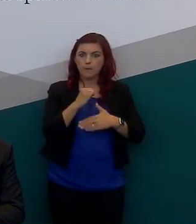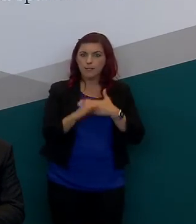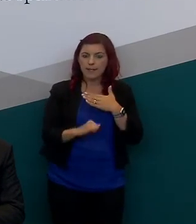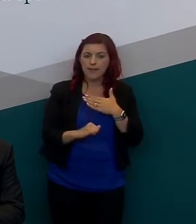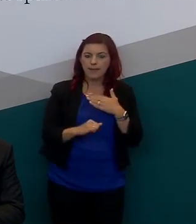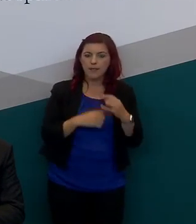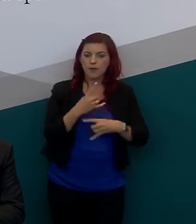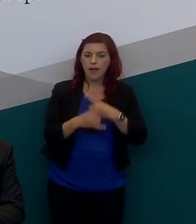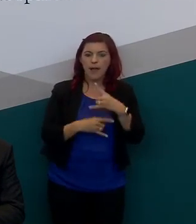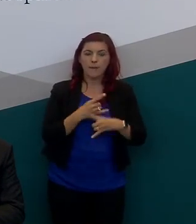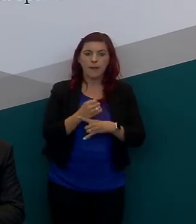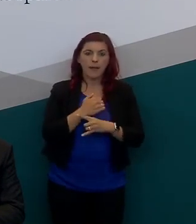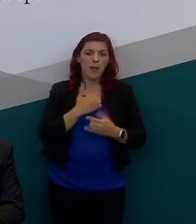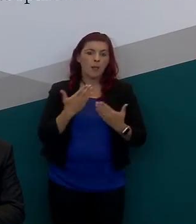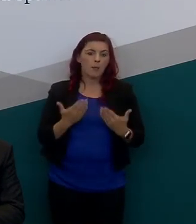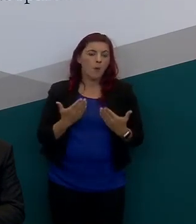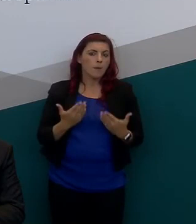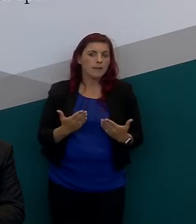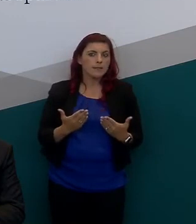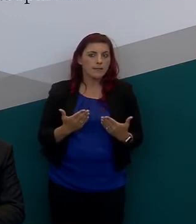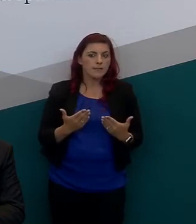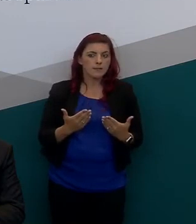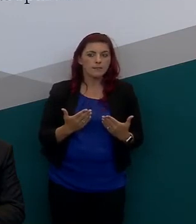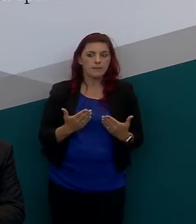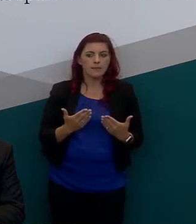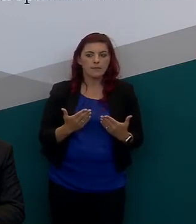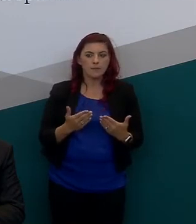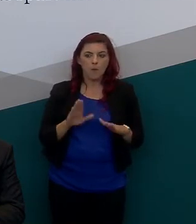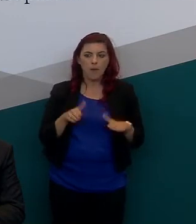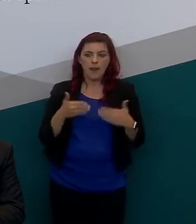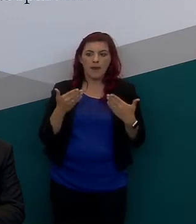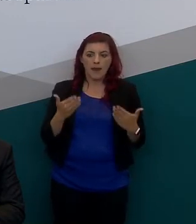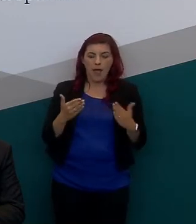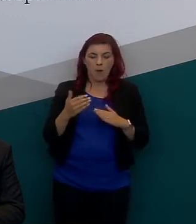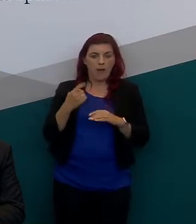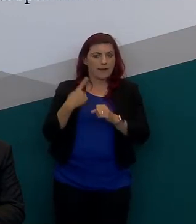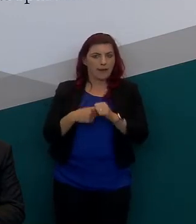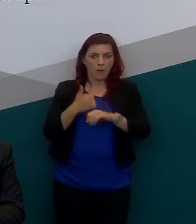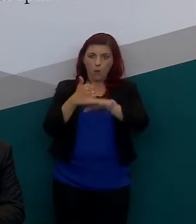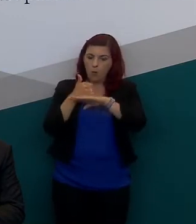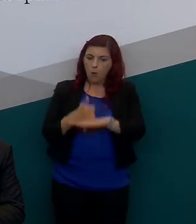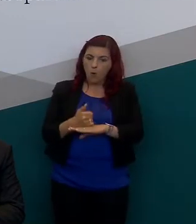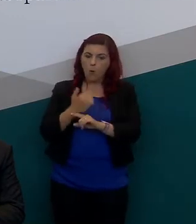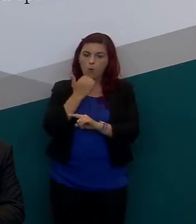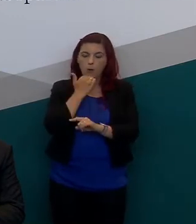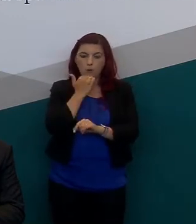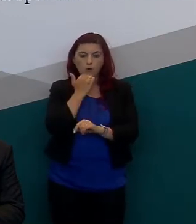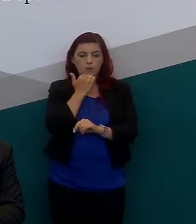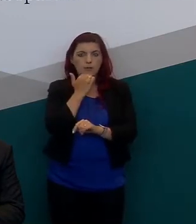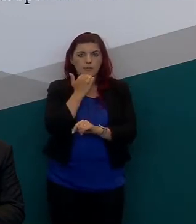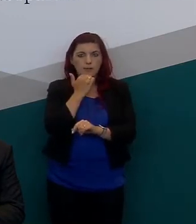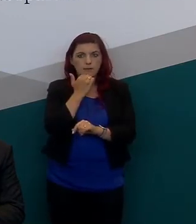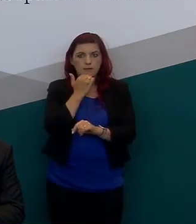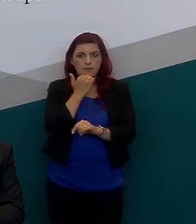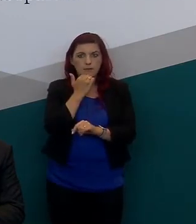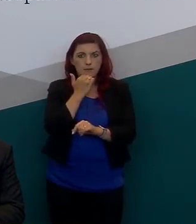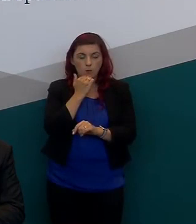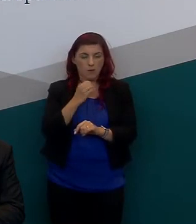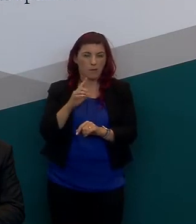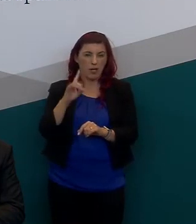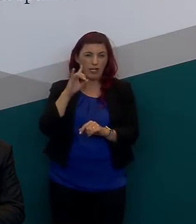day, looking back over the full course of the epidemic. We're now at very low numbers, as you appreciate from these